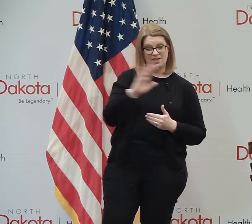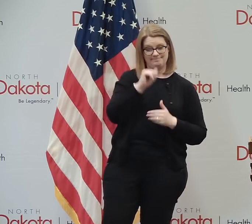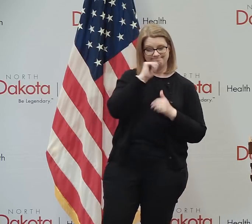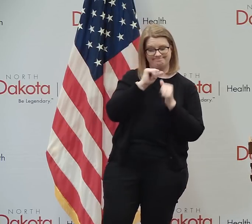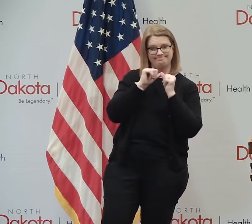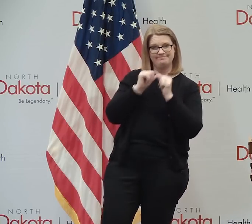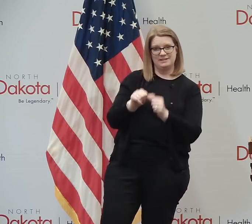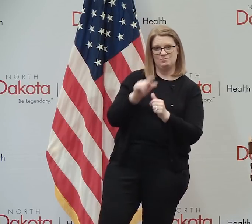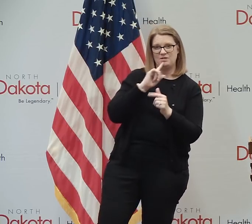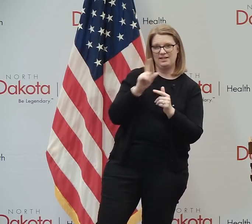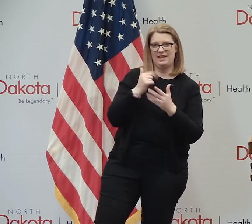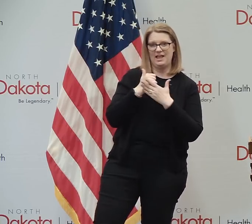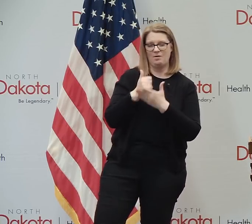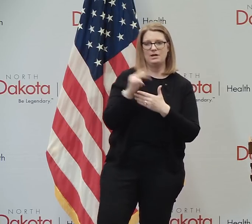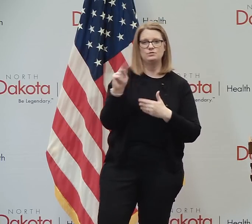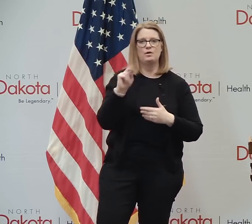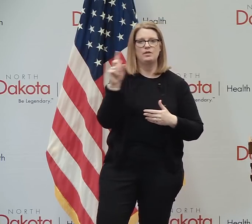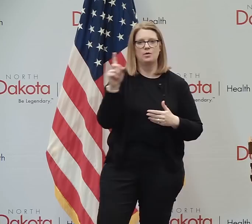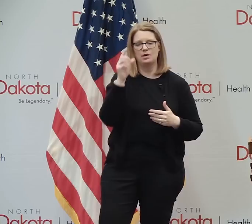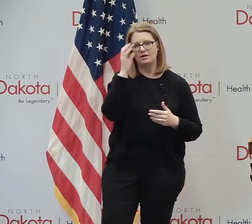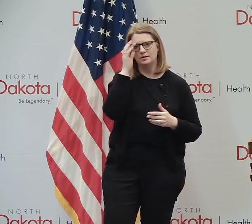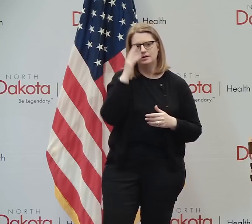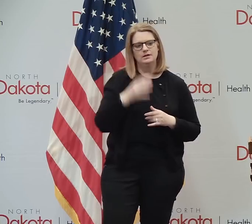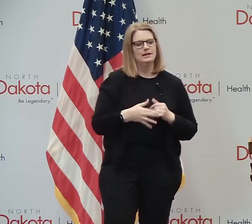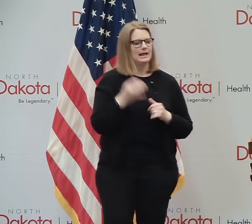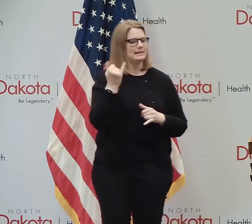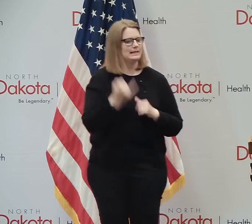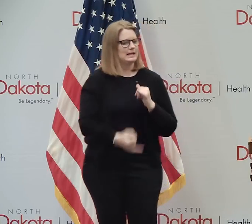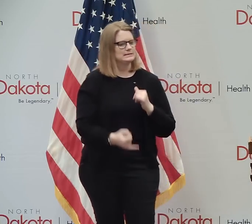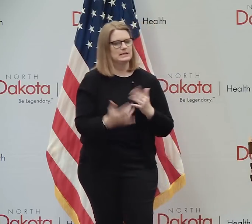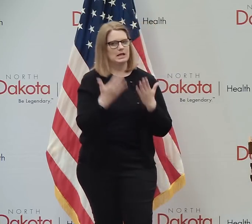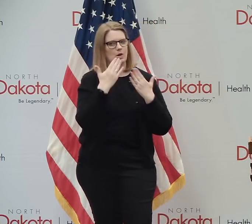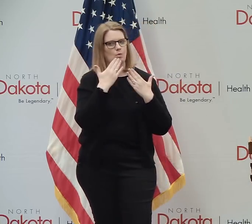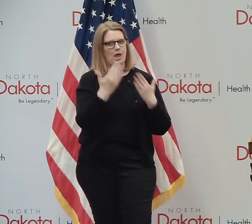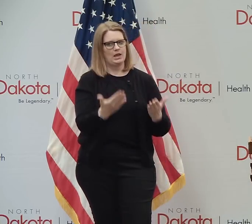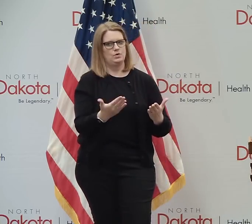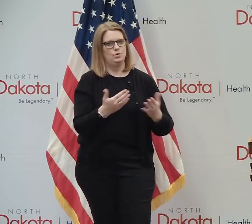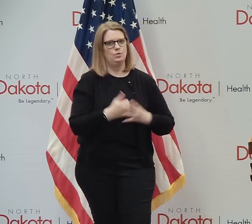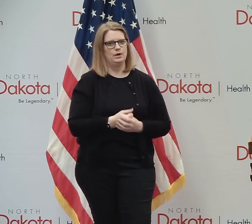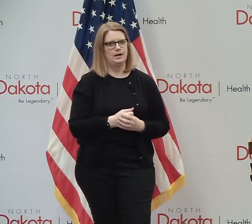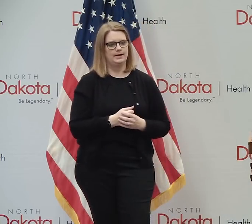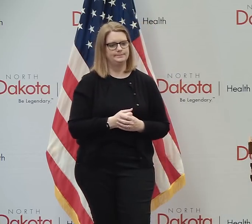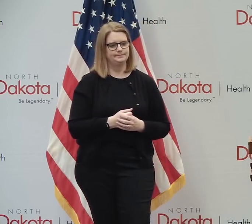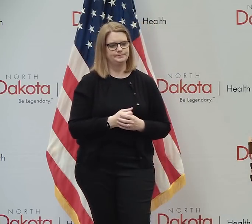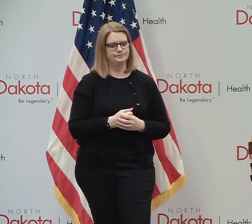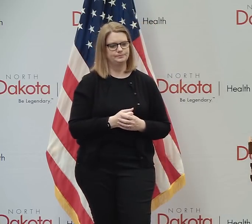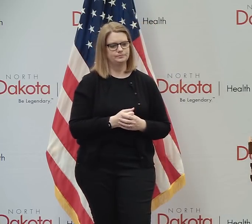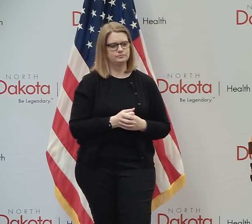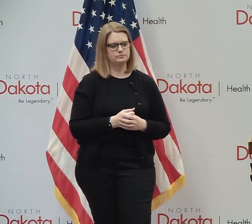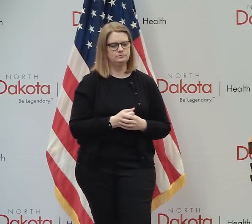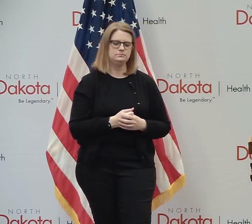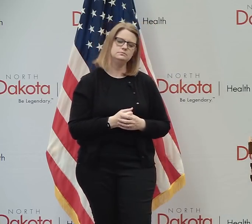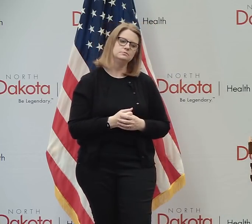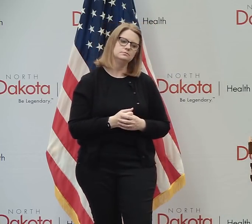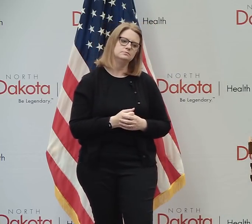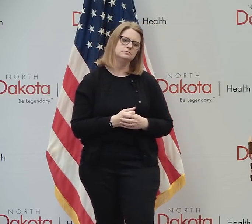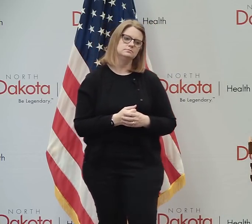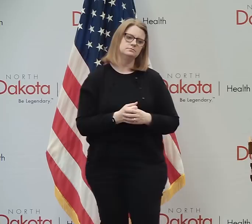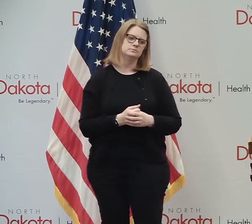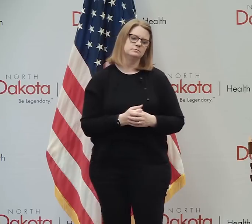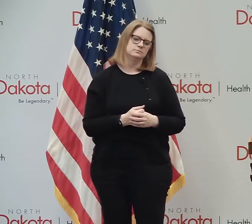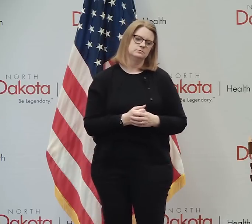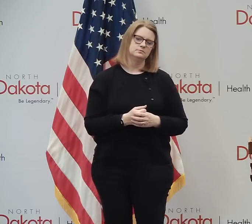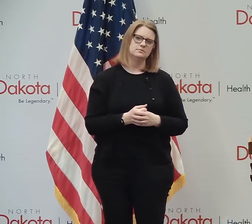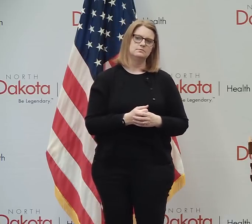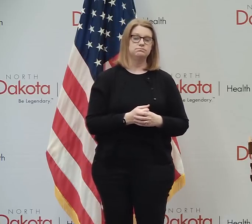Dakota. Lastly, I want to close with gratitude. And I want to say again, one of the great things, there's so many